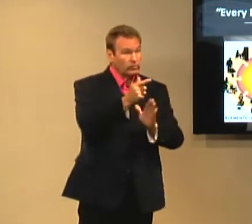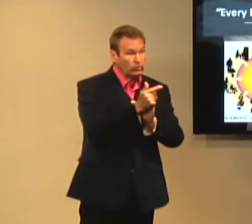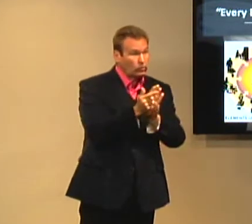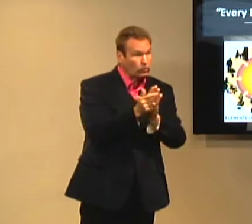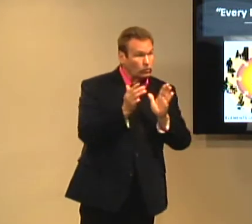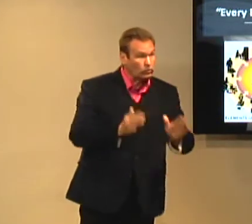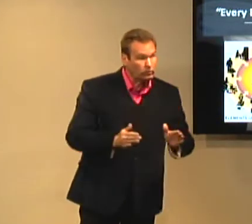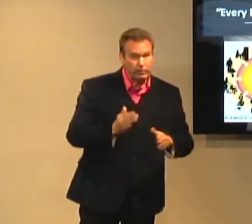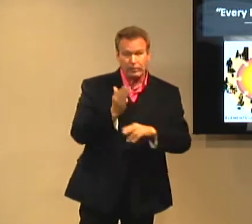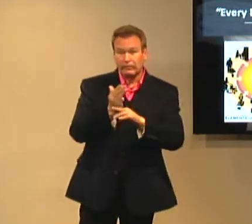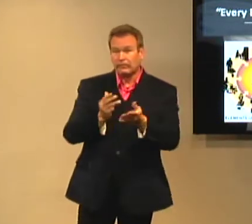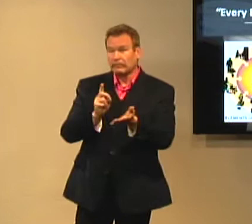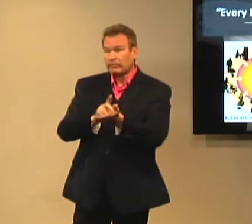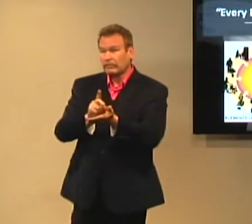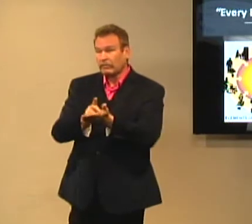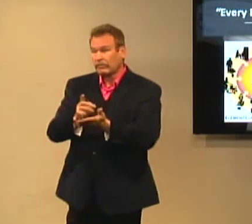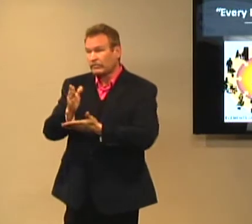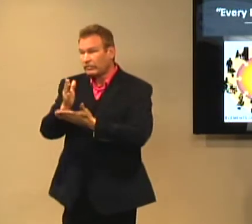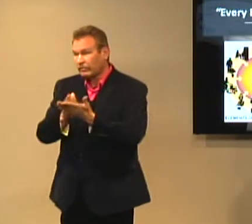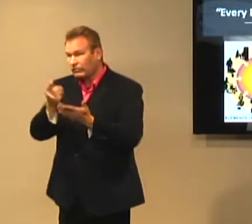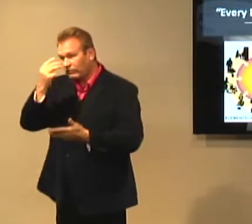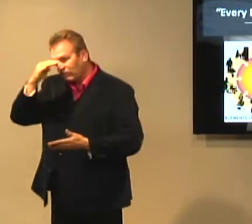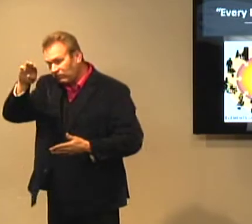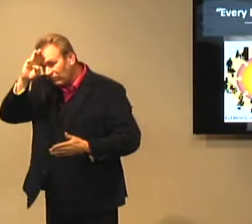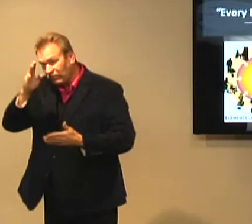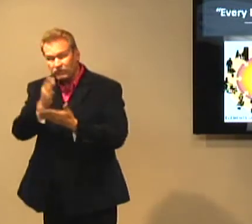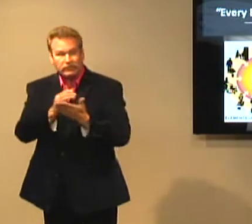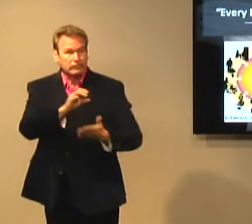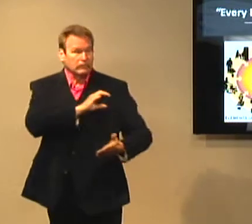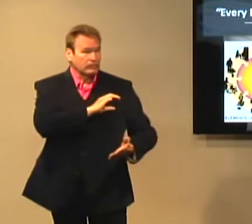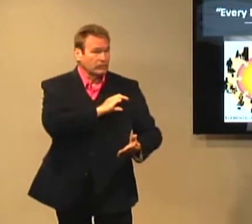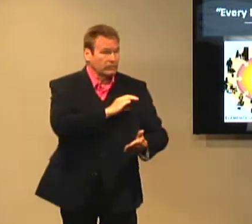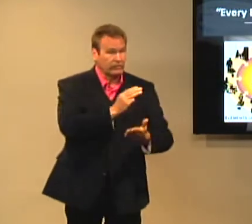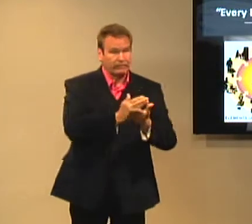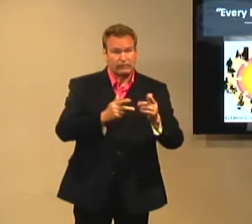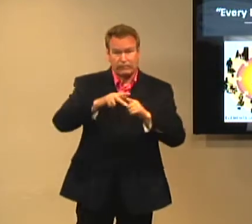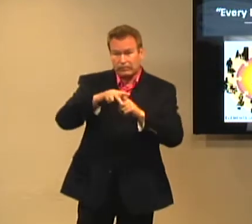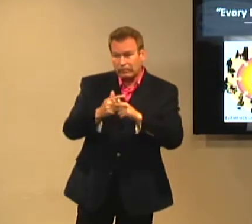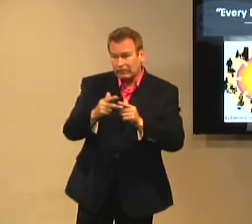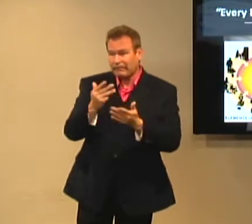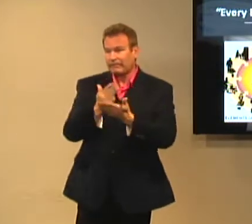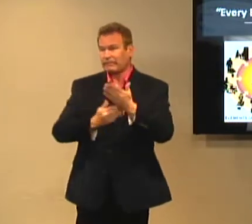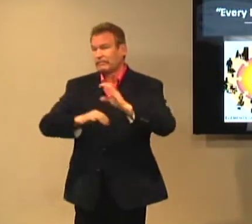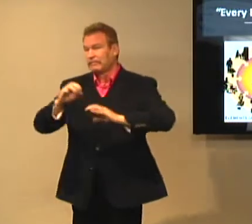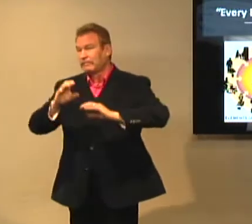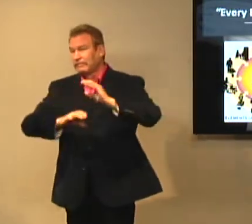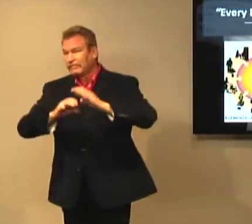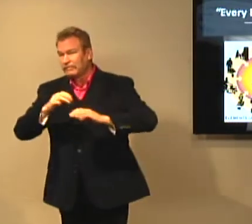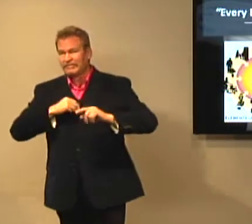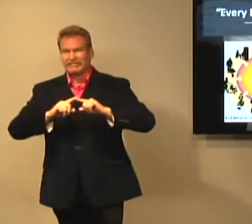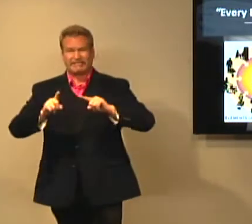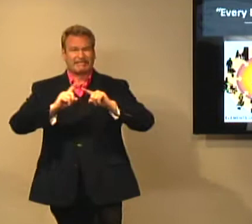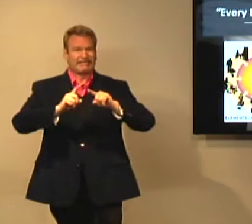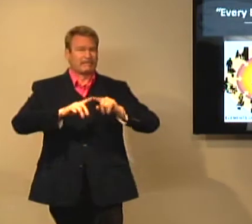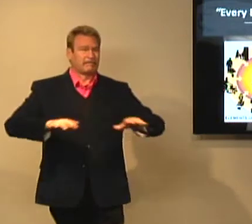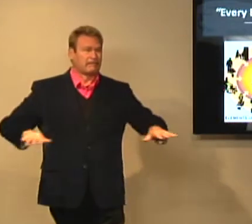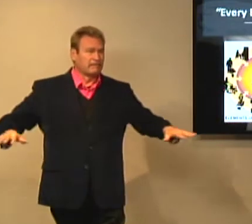And the various works. Some are doctors, ministers, police, mechanics,